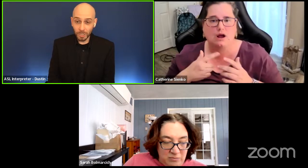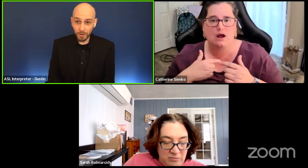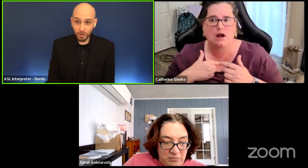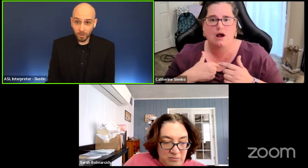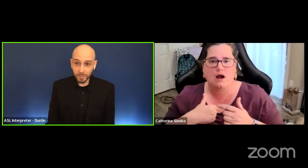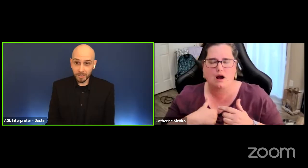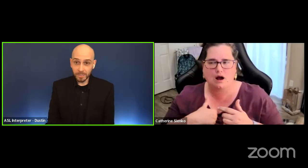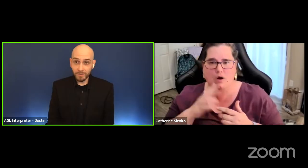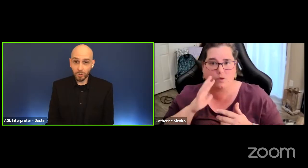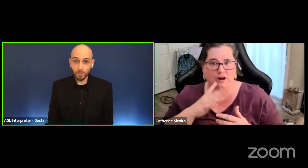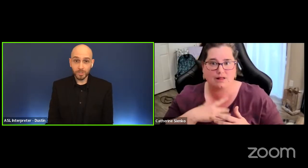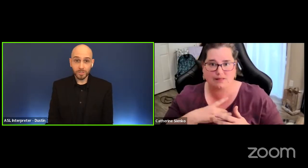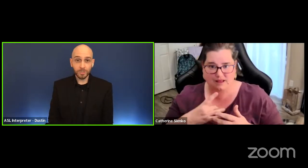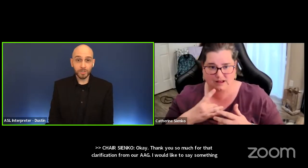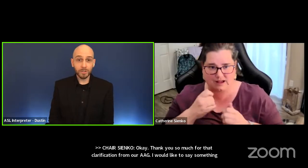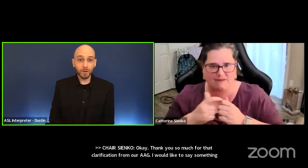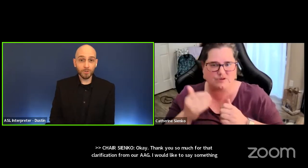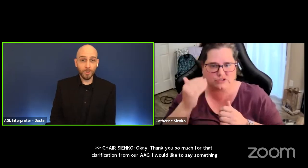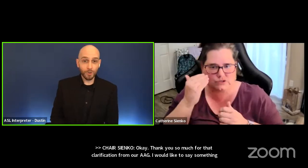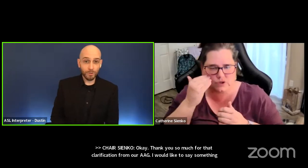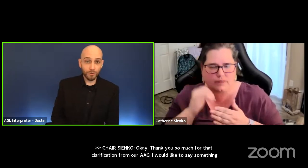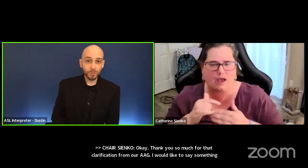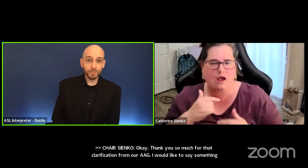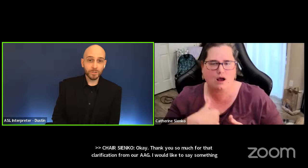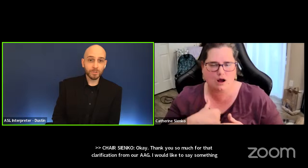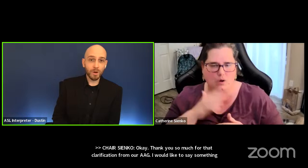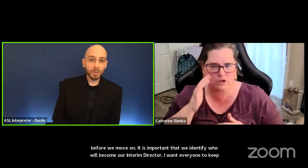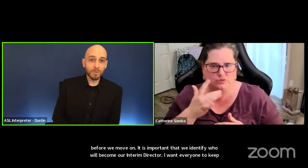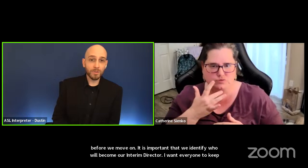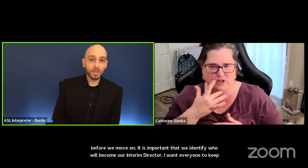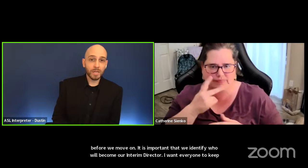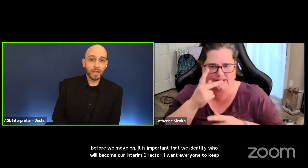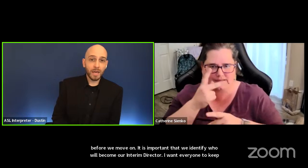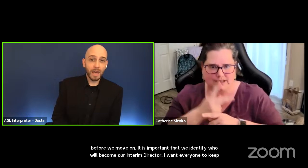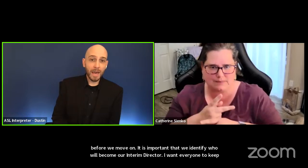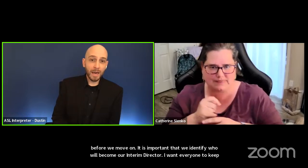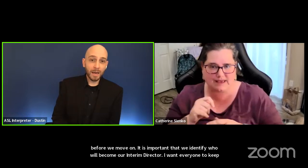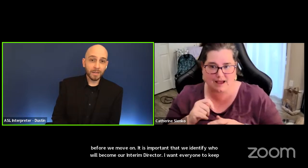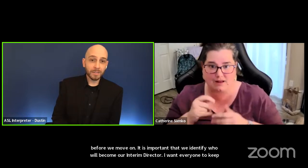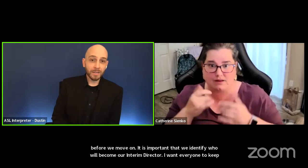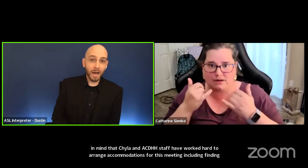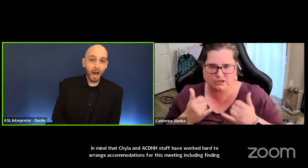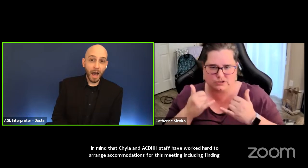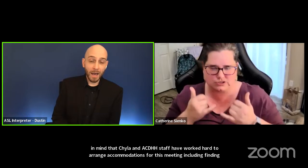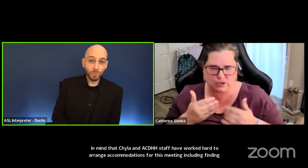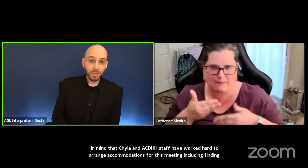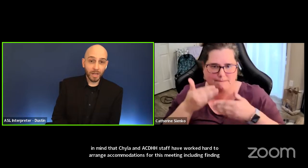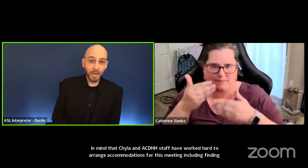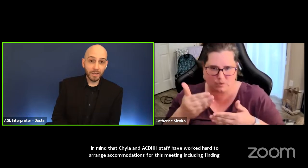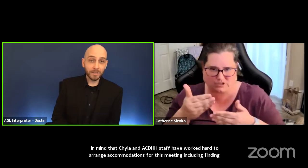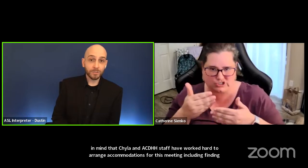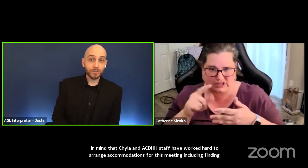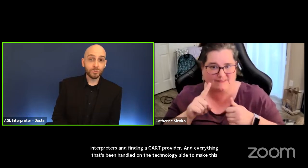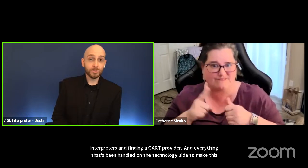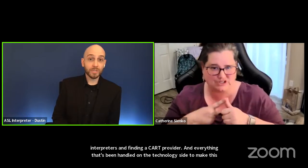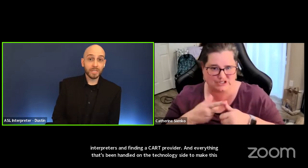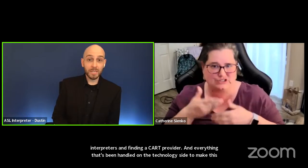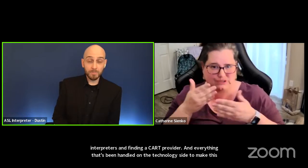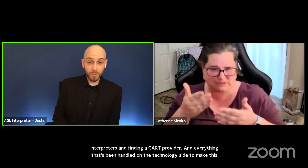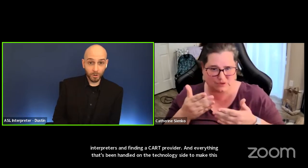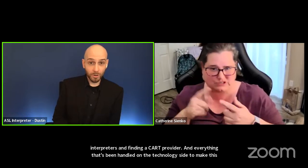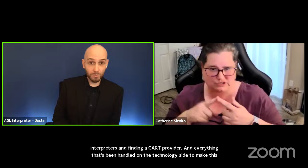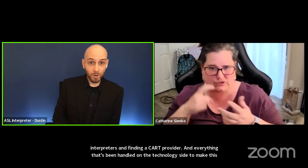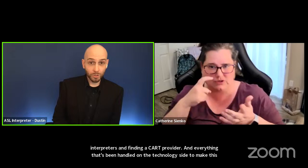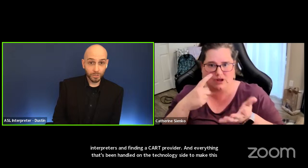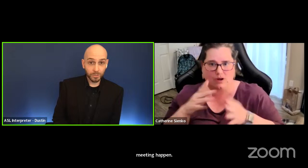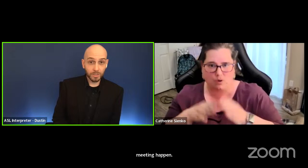Remember, Sherry Collins is leaving her position on the 31st of this month, and I would like to